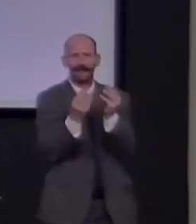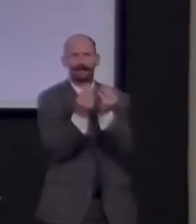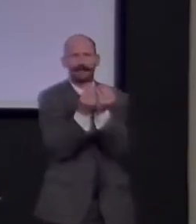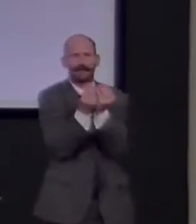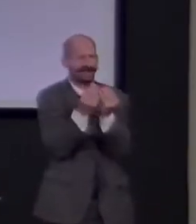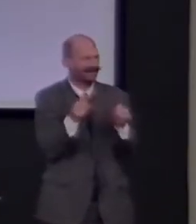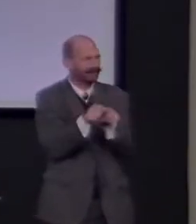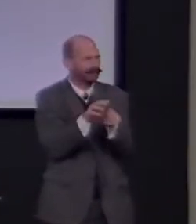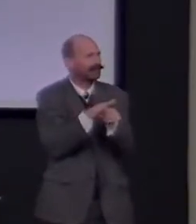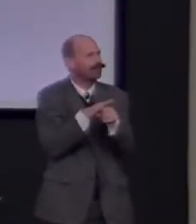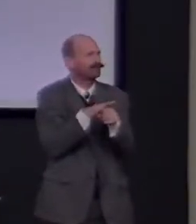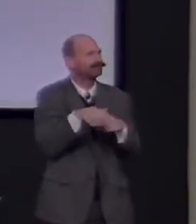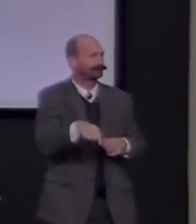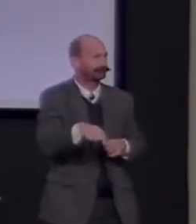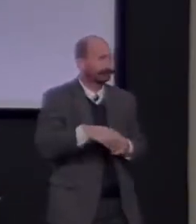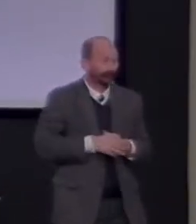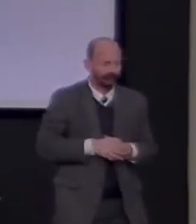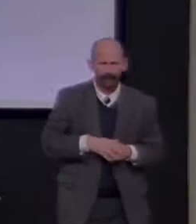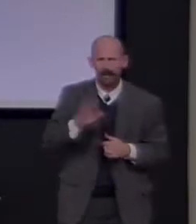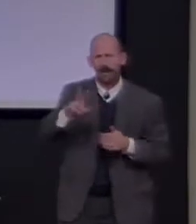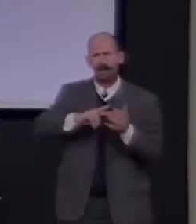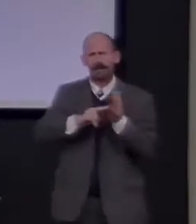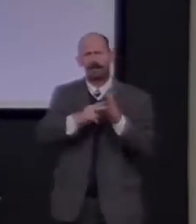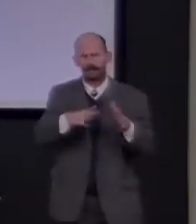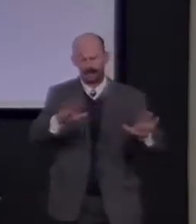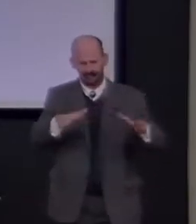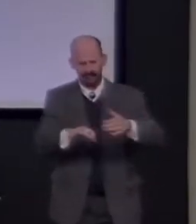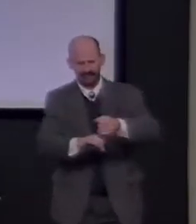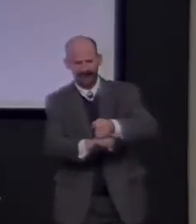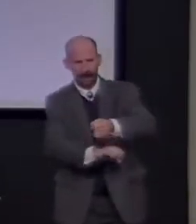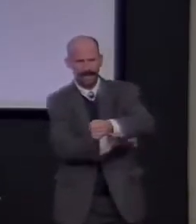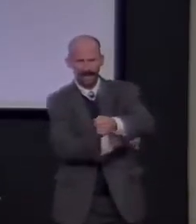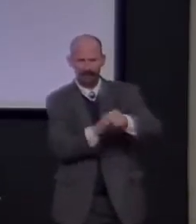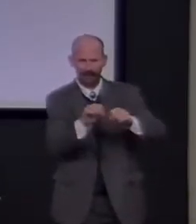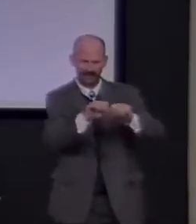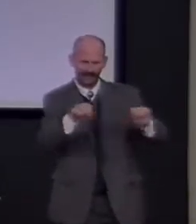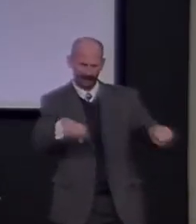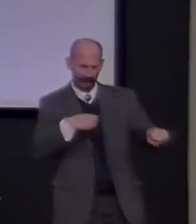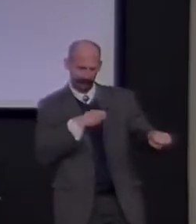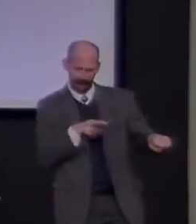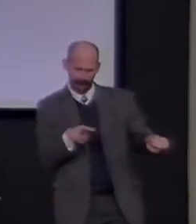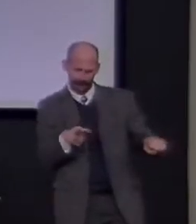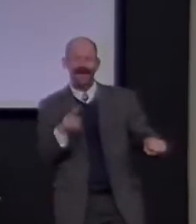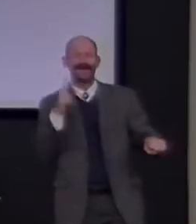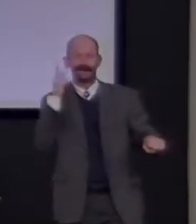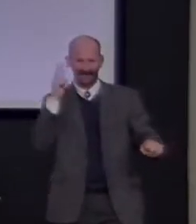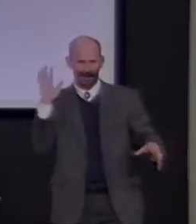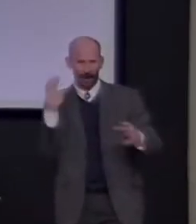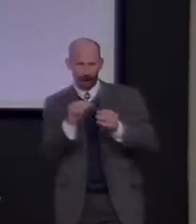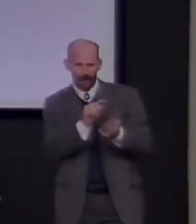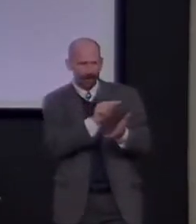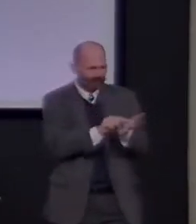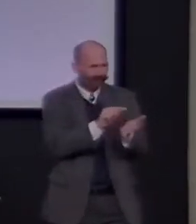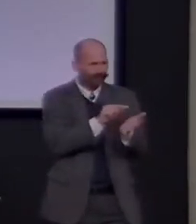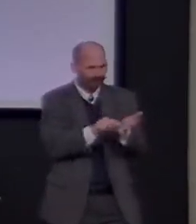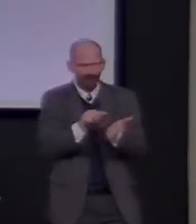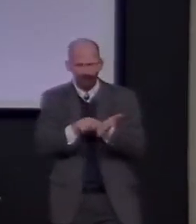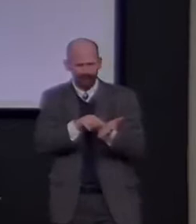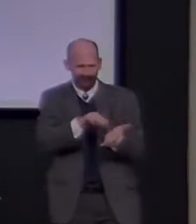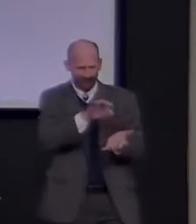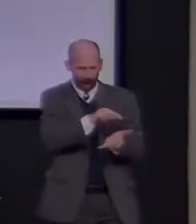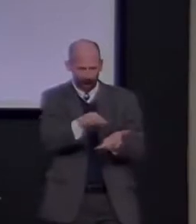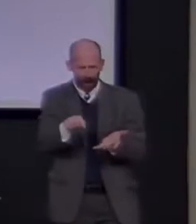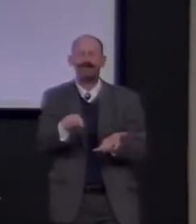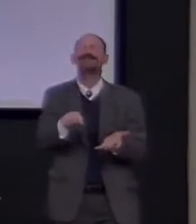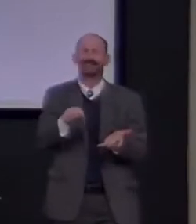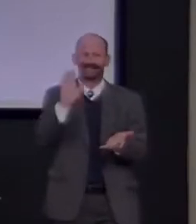So when we now summarize what we've learned about foundational system, I think there's lots of evidence to suggest that there exists a